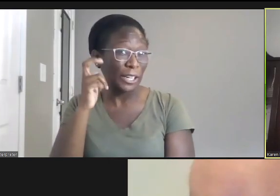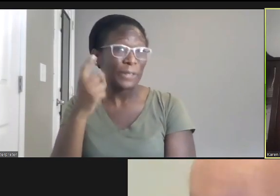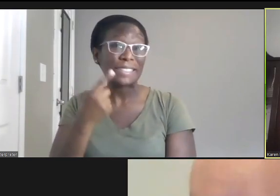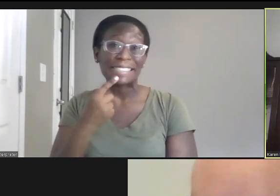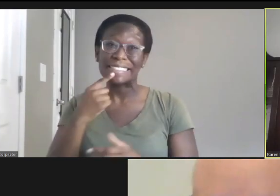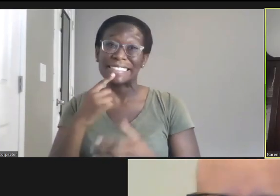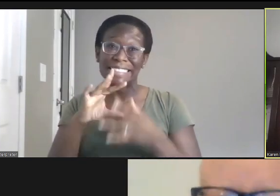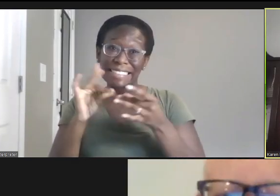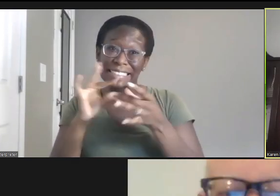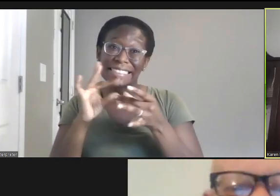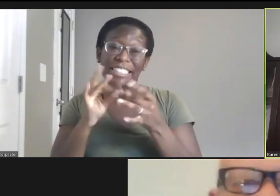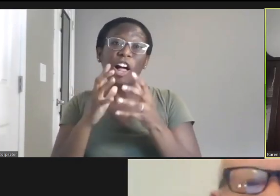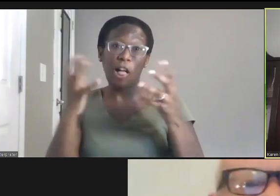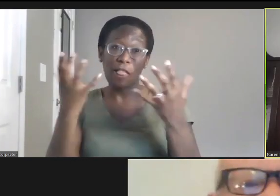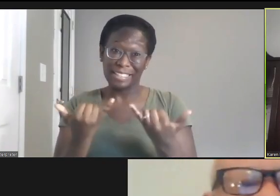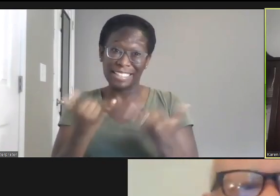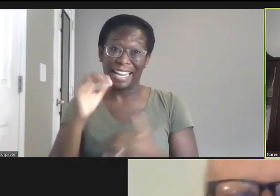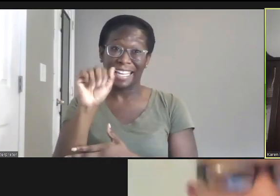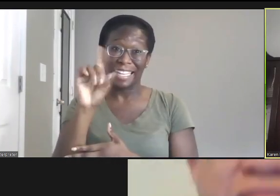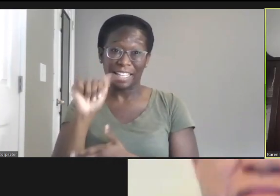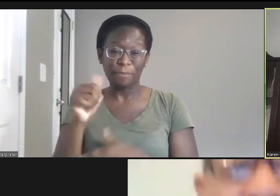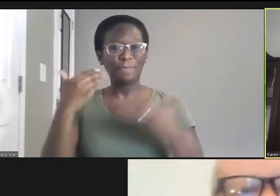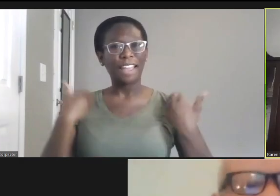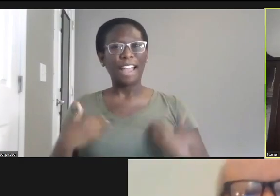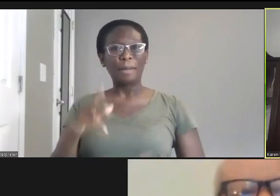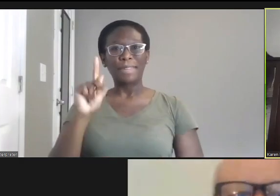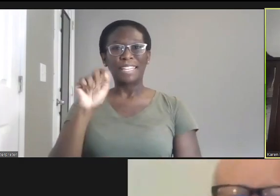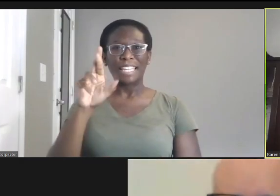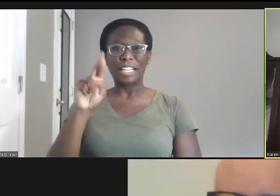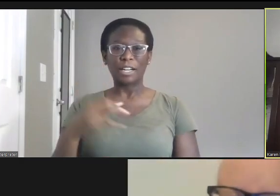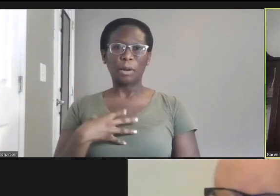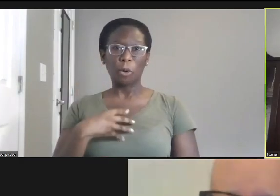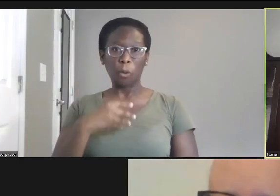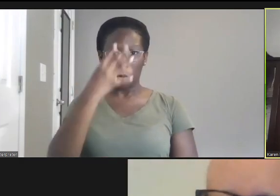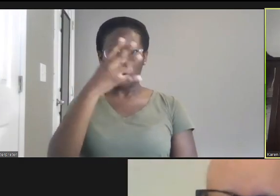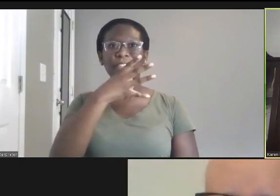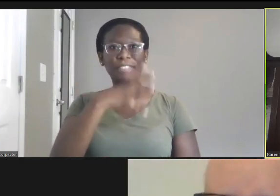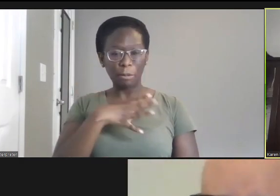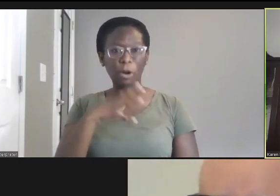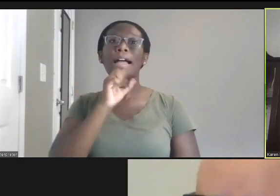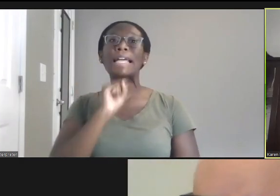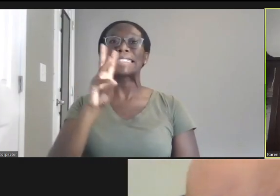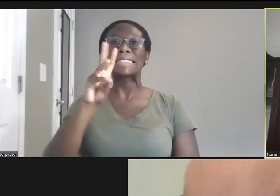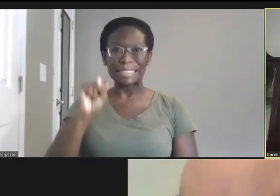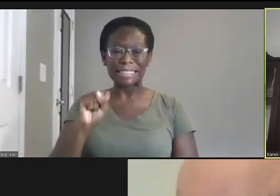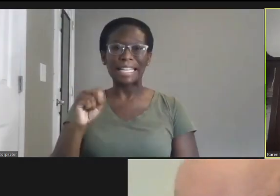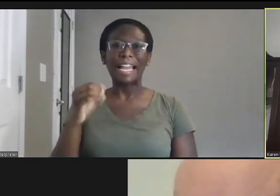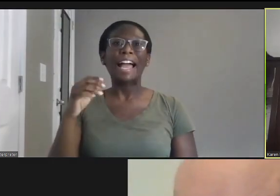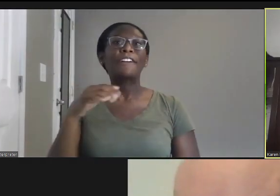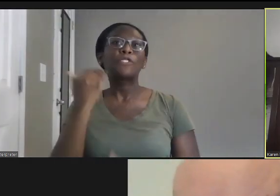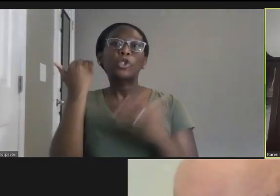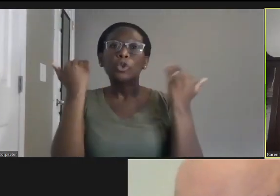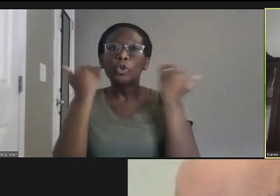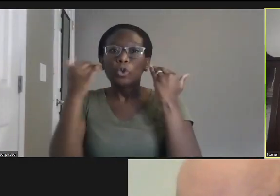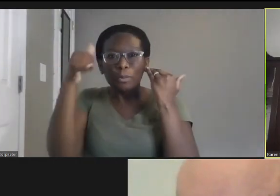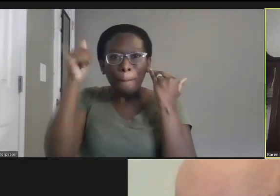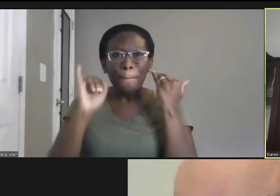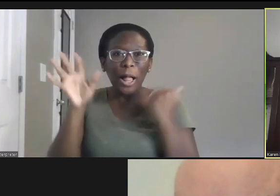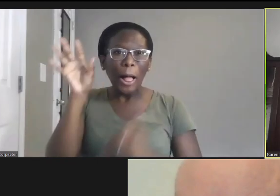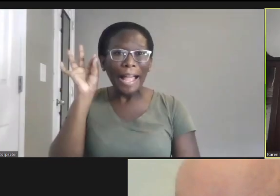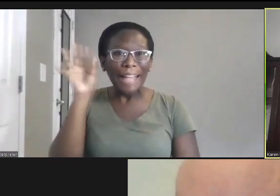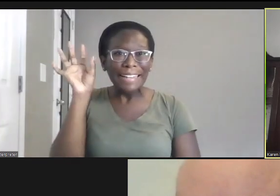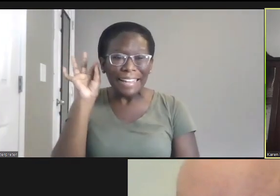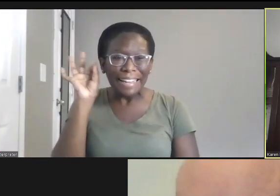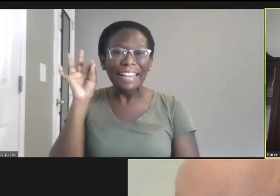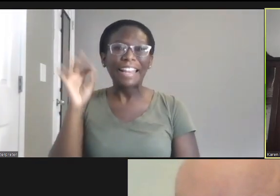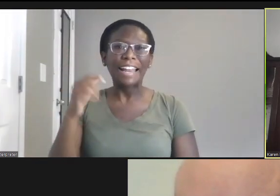Hamilton. I'm a white female. I'm 60 years old. I have short blonde hair. And I am